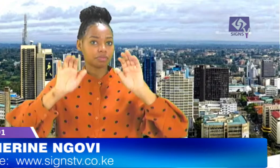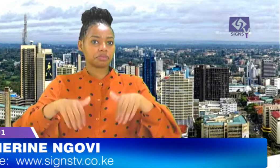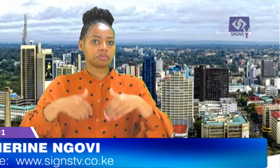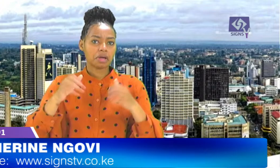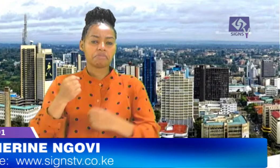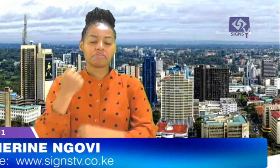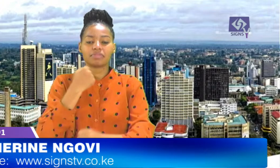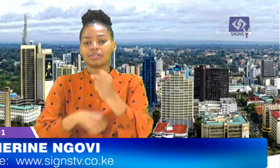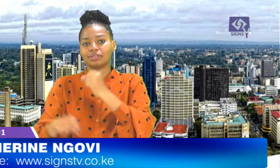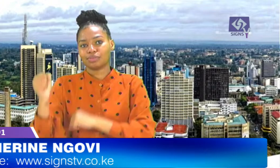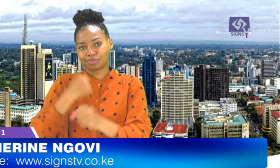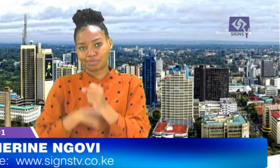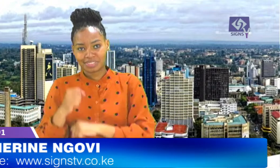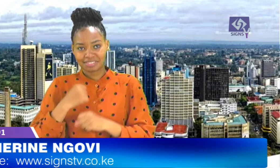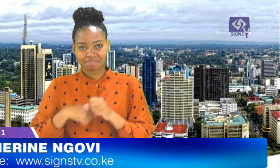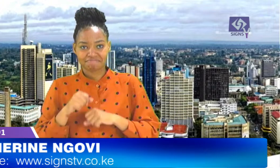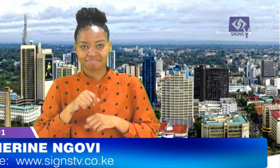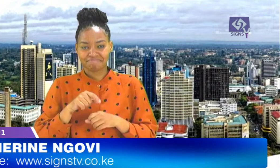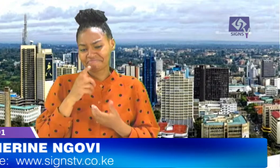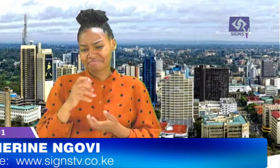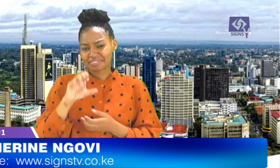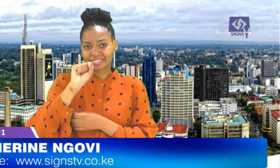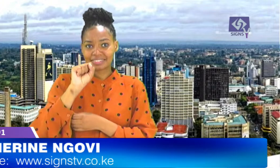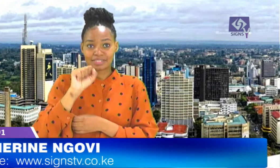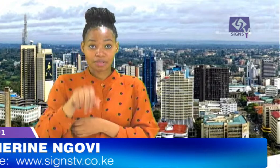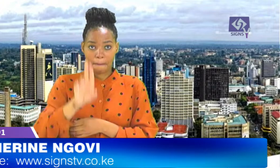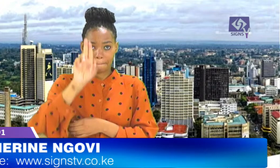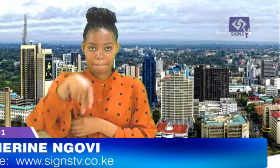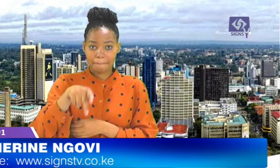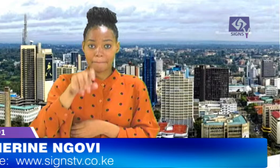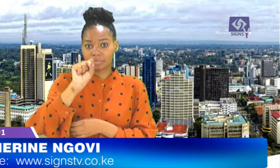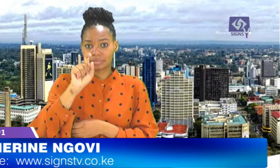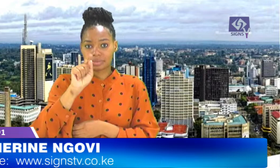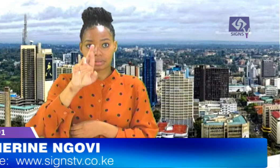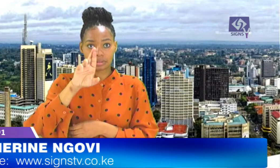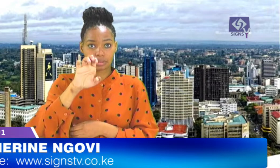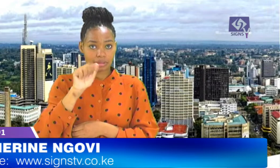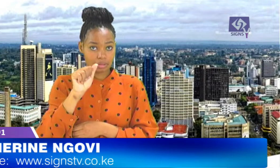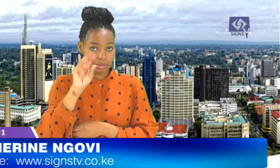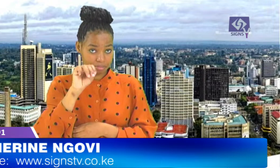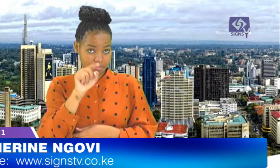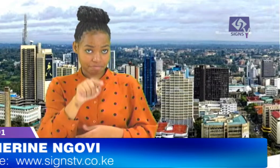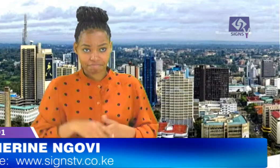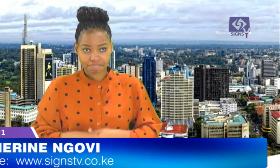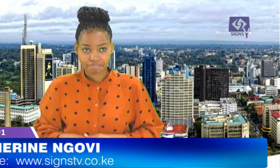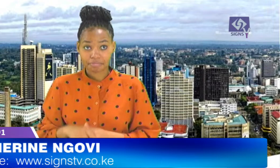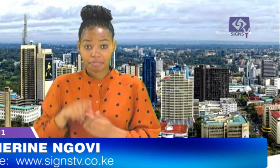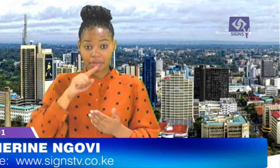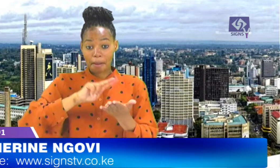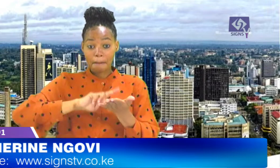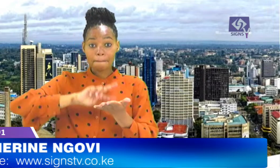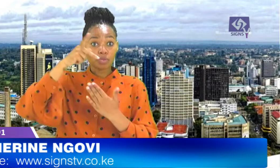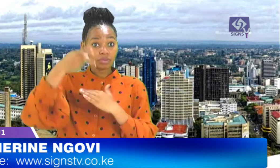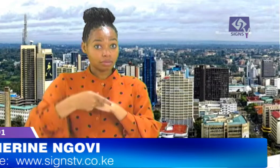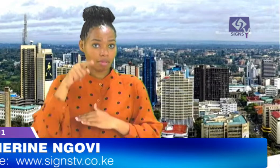rivers that have increasingly become polluted due to farming activities upstream.